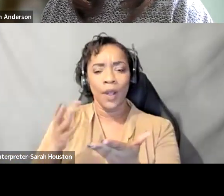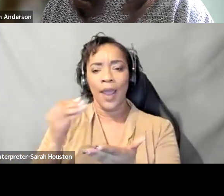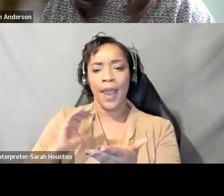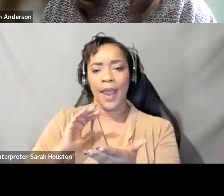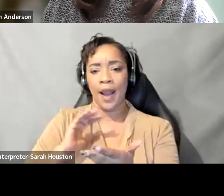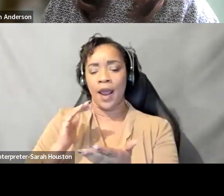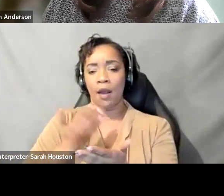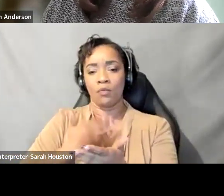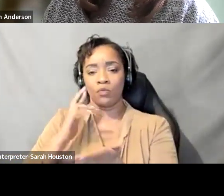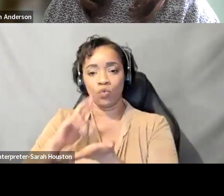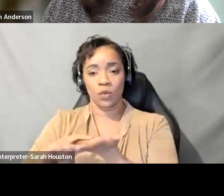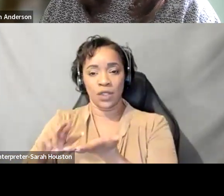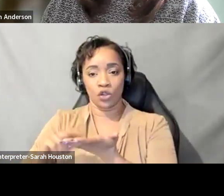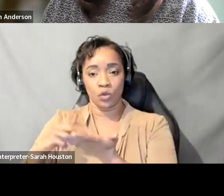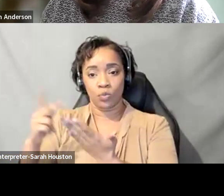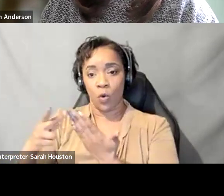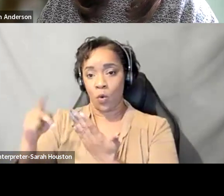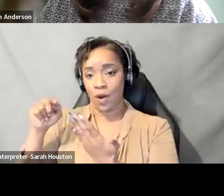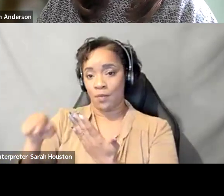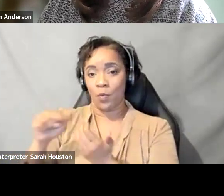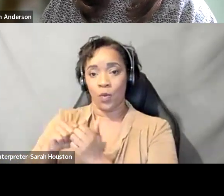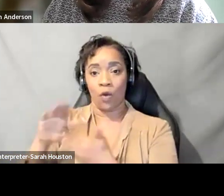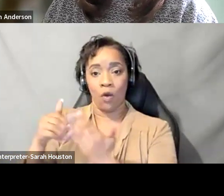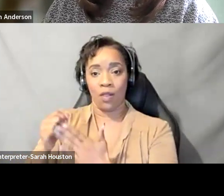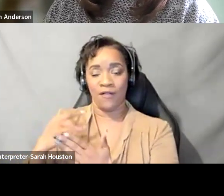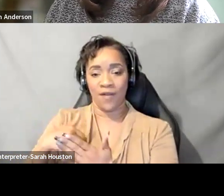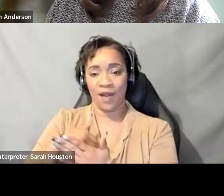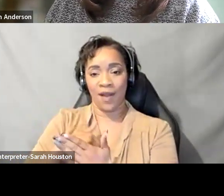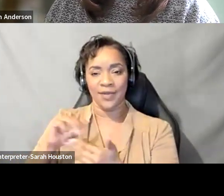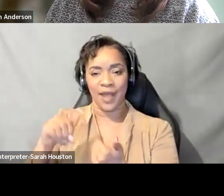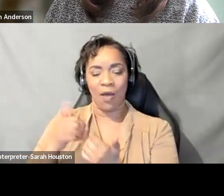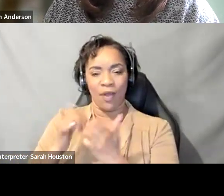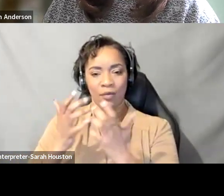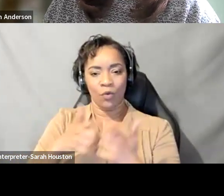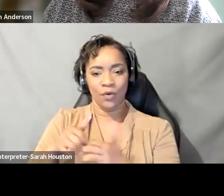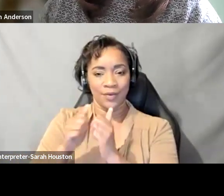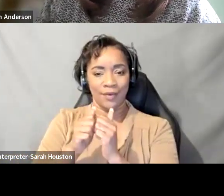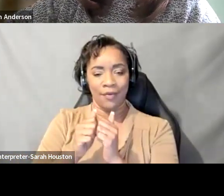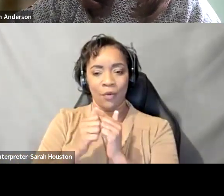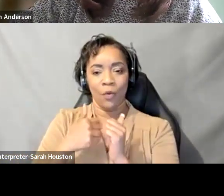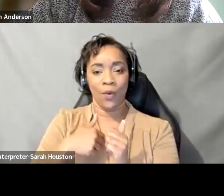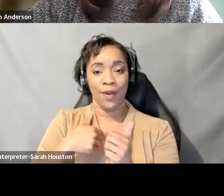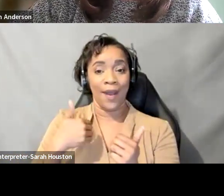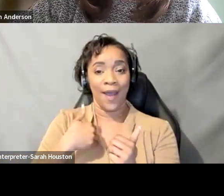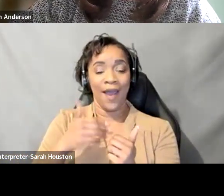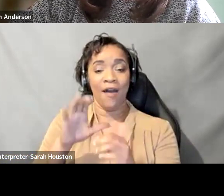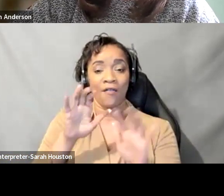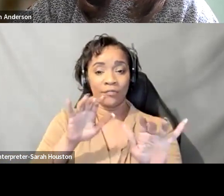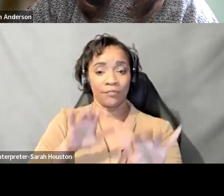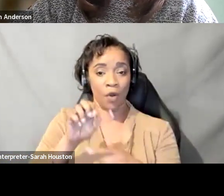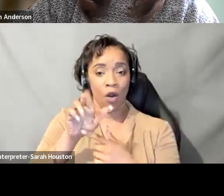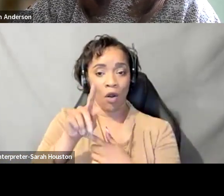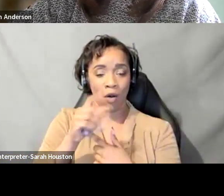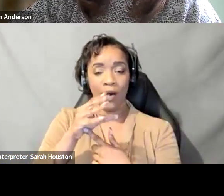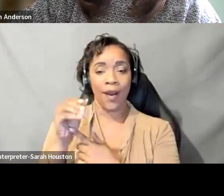how they work together. We do have CART services and ASL going at